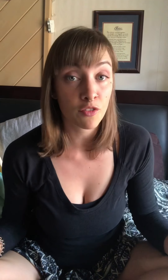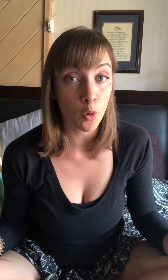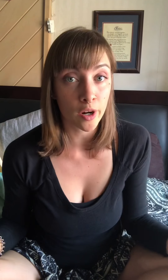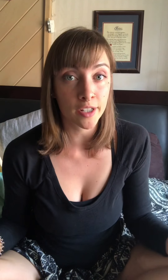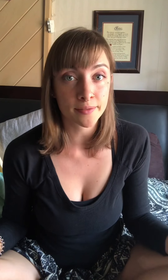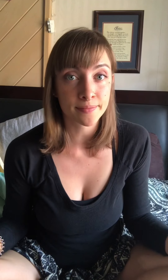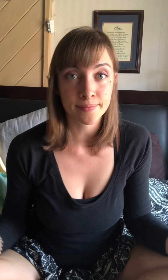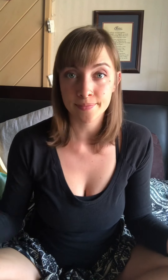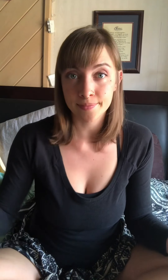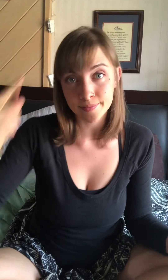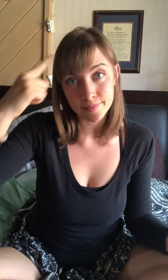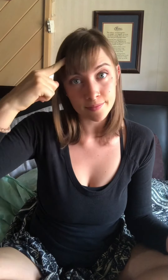for,